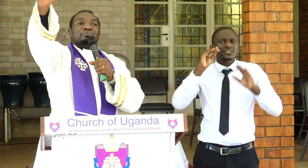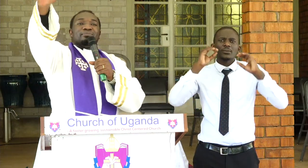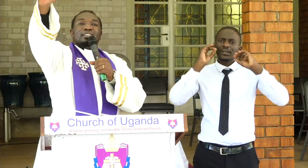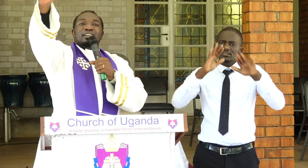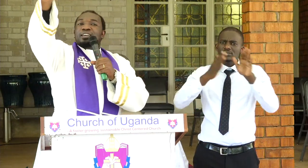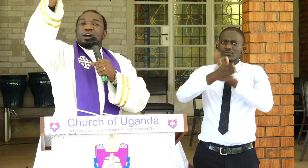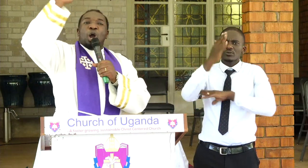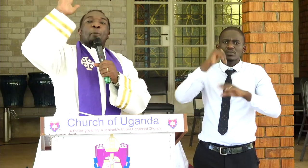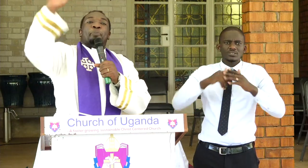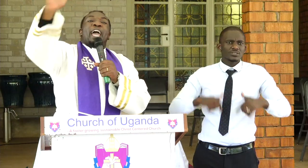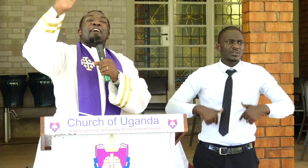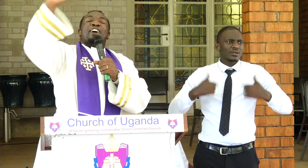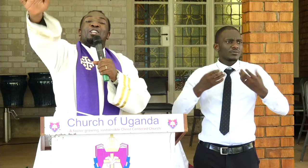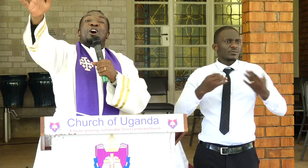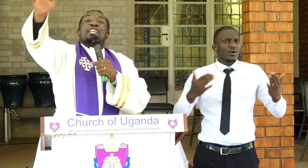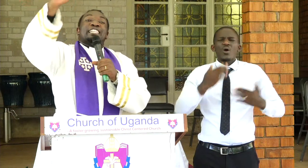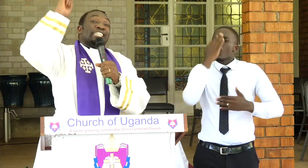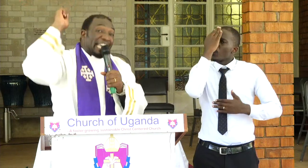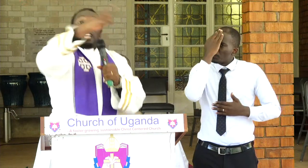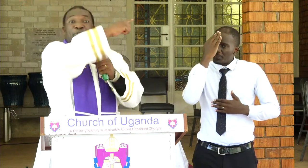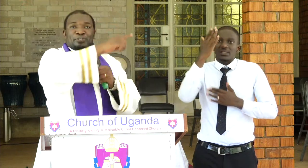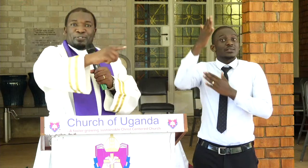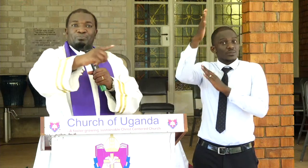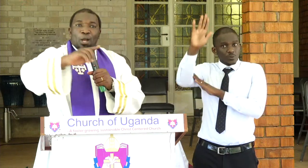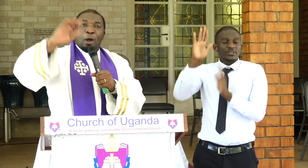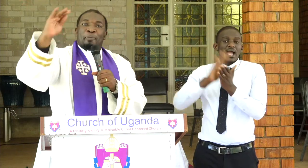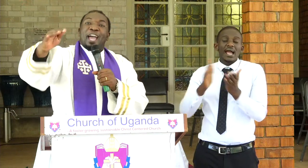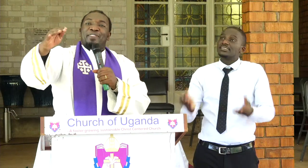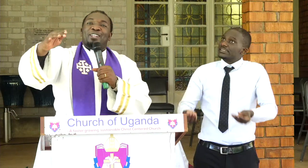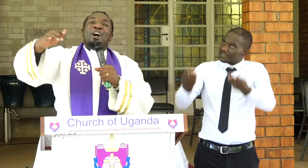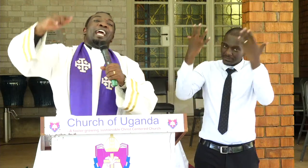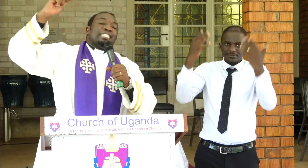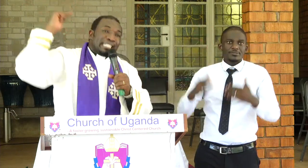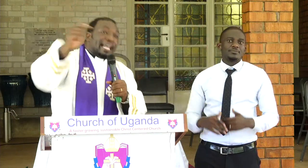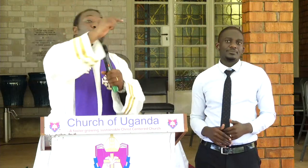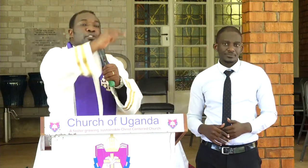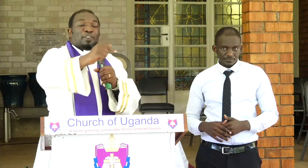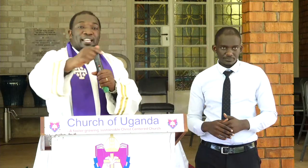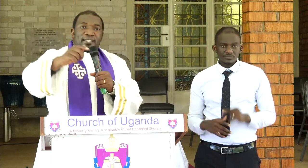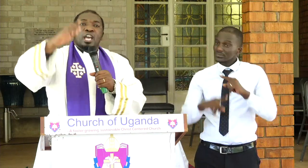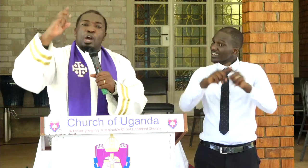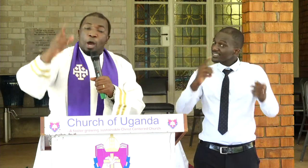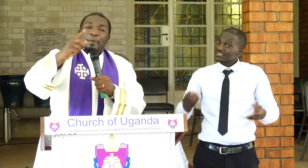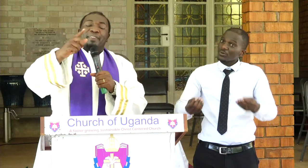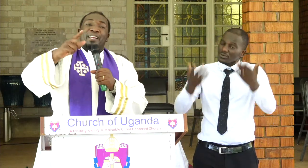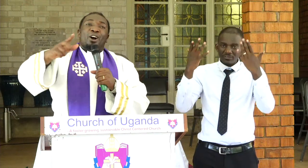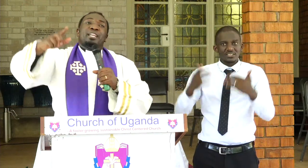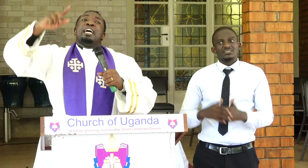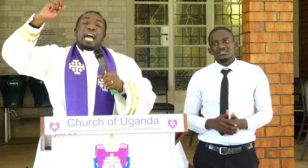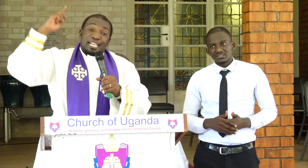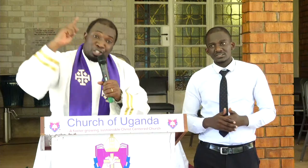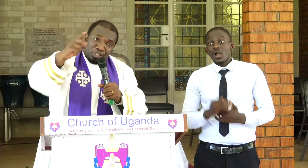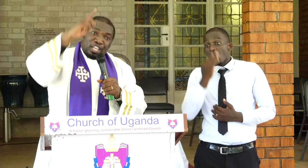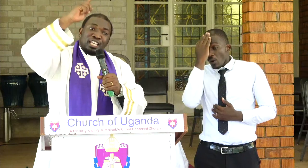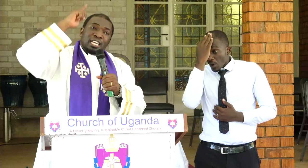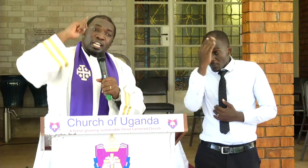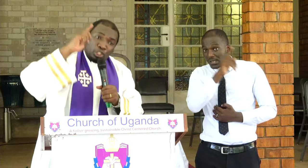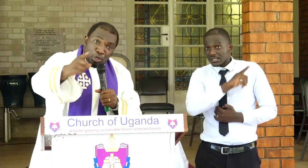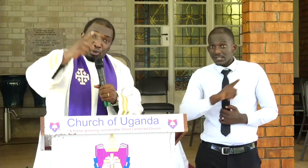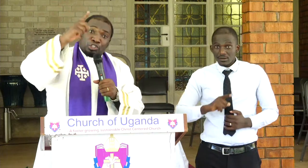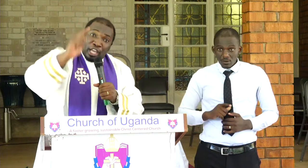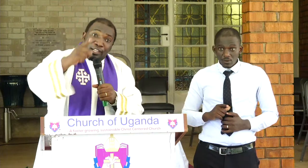life? Obey the Lord and give. Obey the Lord and sacrifice. Obey the Lord and